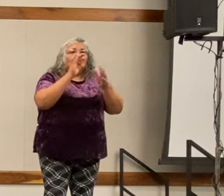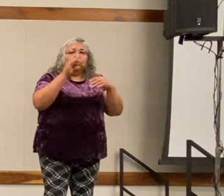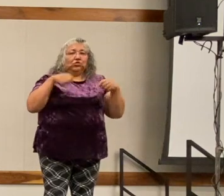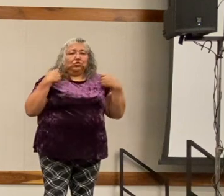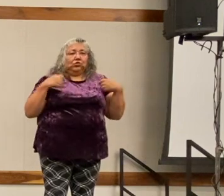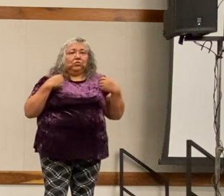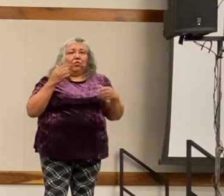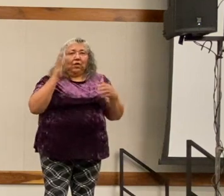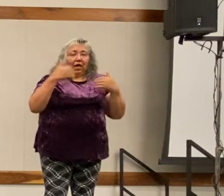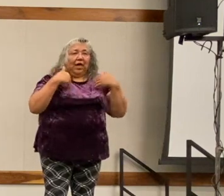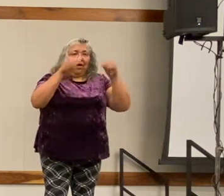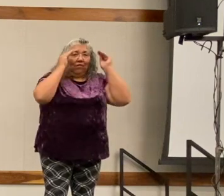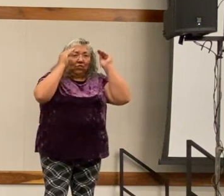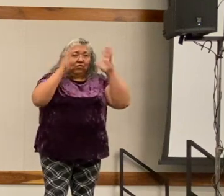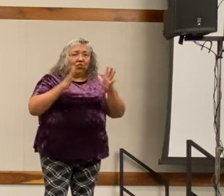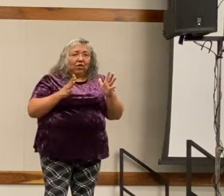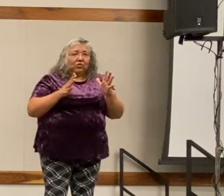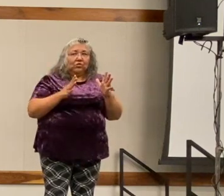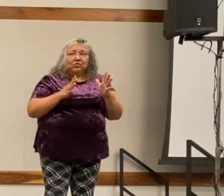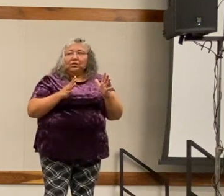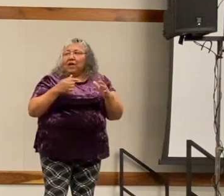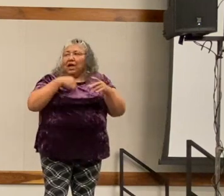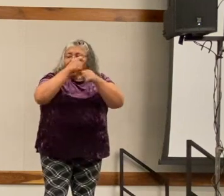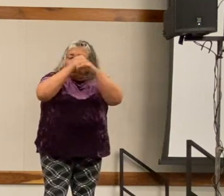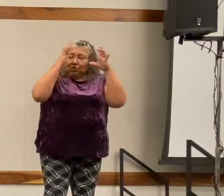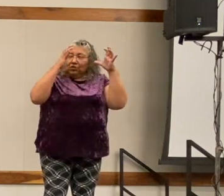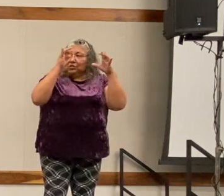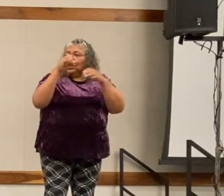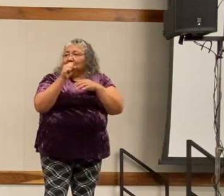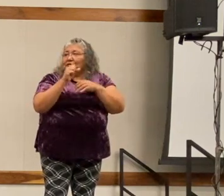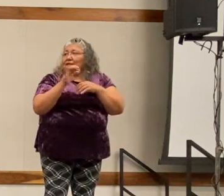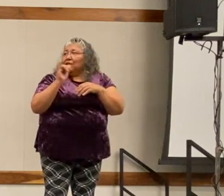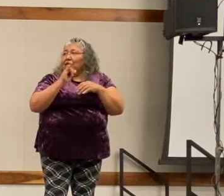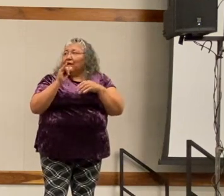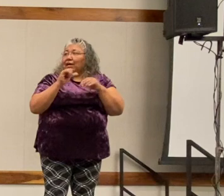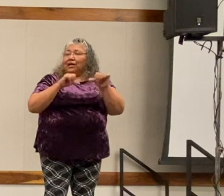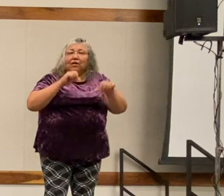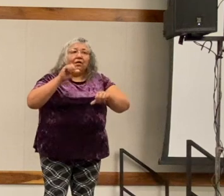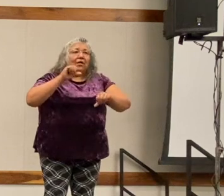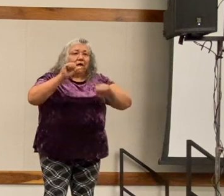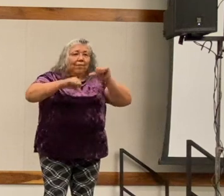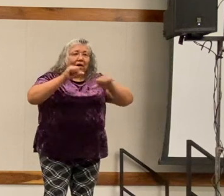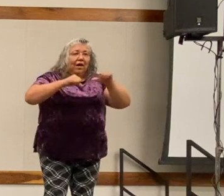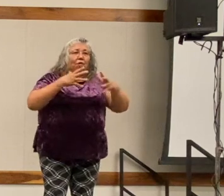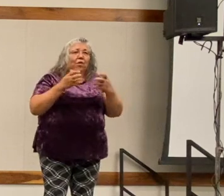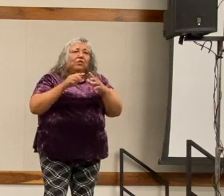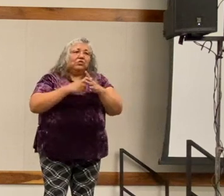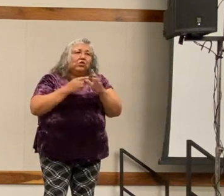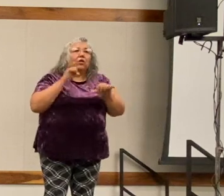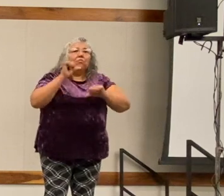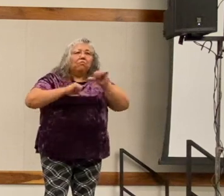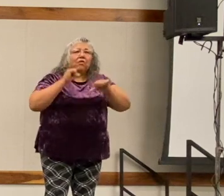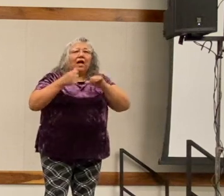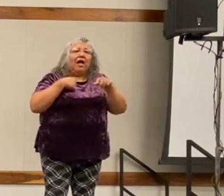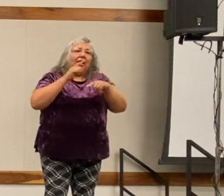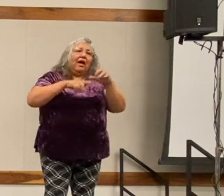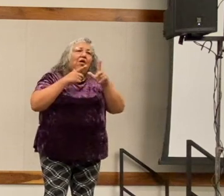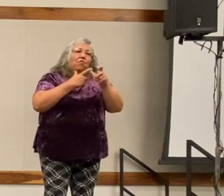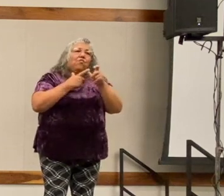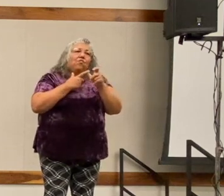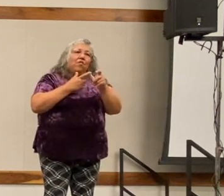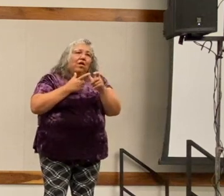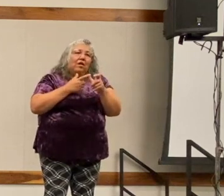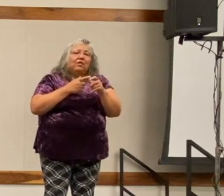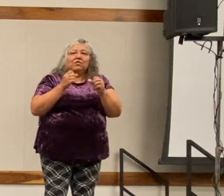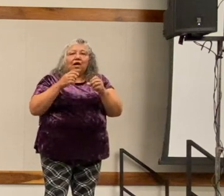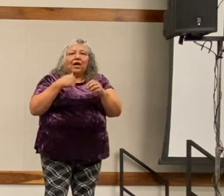have instructors, right? So what I envisioned was, is like spinning, right? Because I want to start riding bikes because I can't run anymore, right?